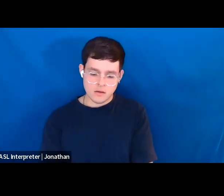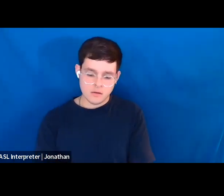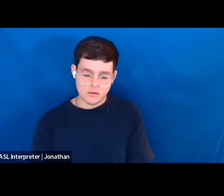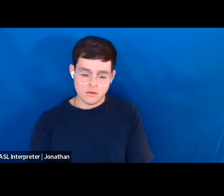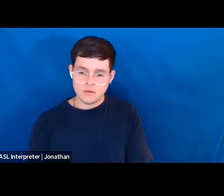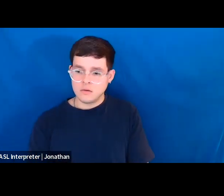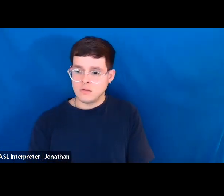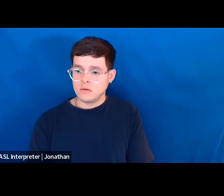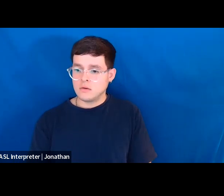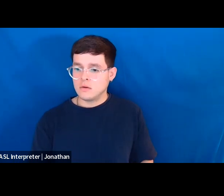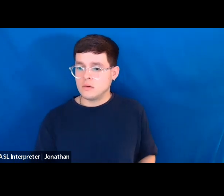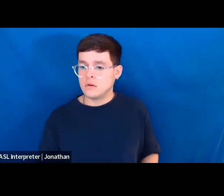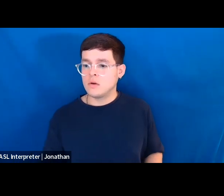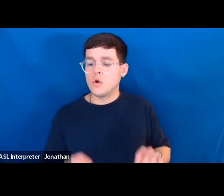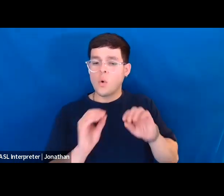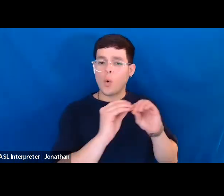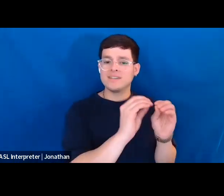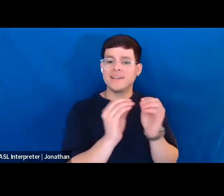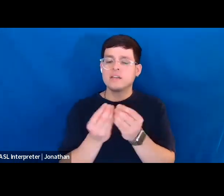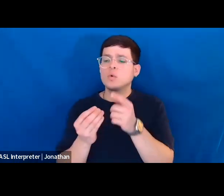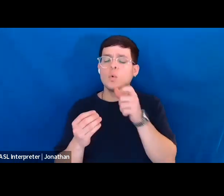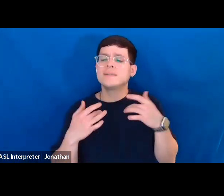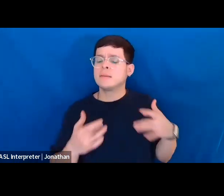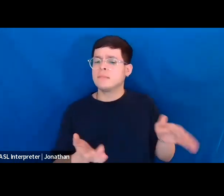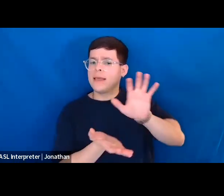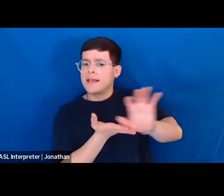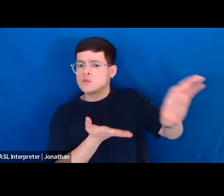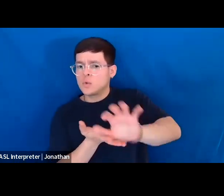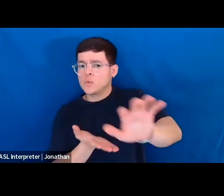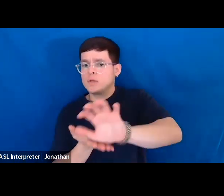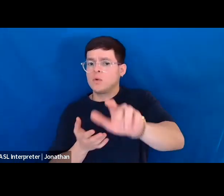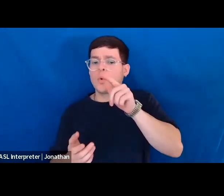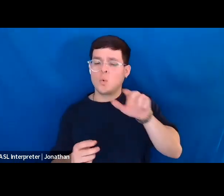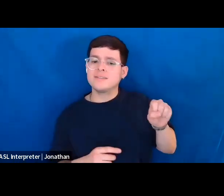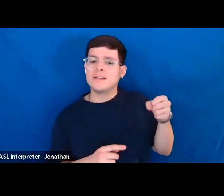organizations and people who have been excluded as stakeholders.